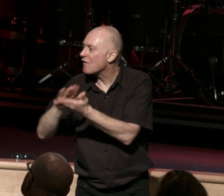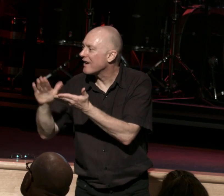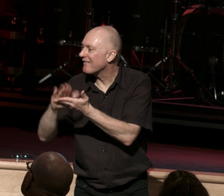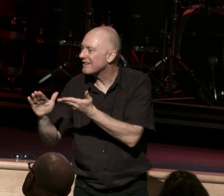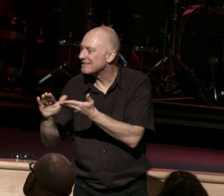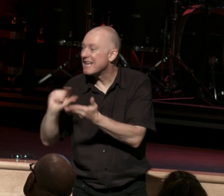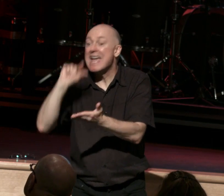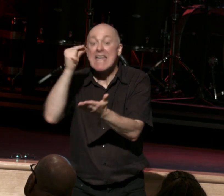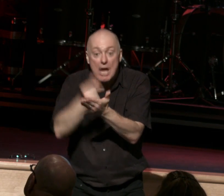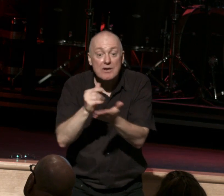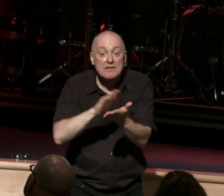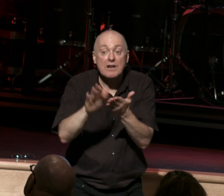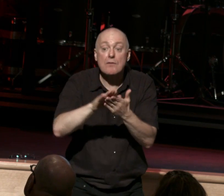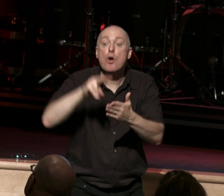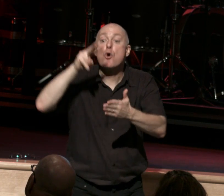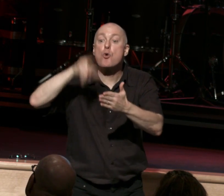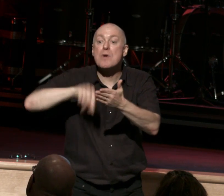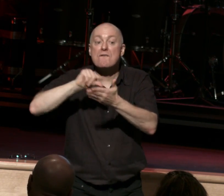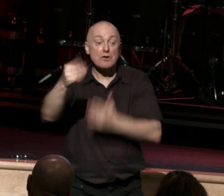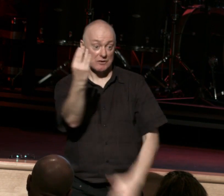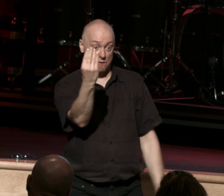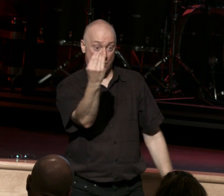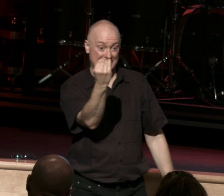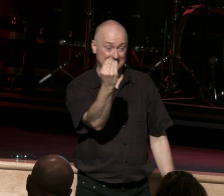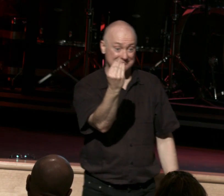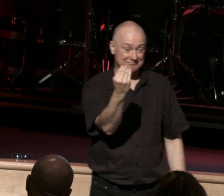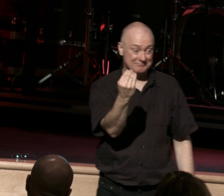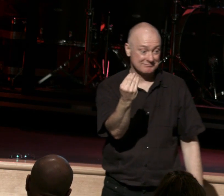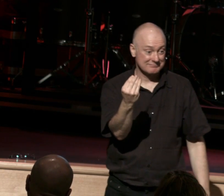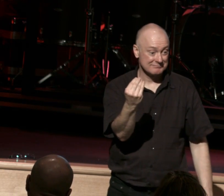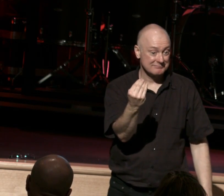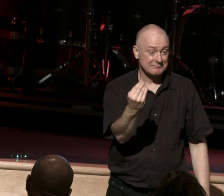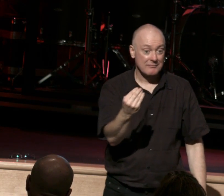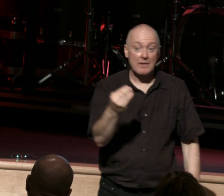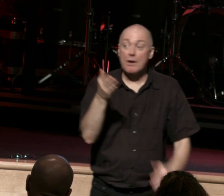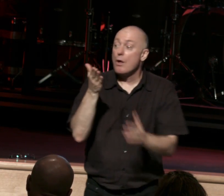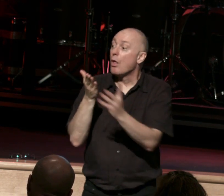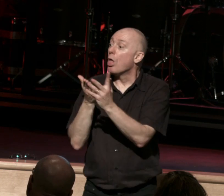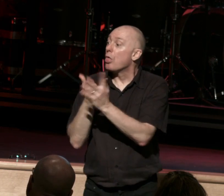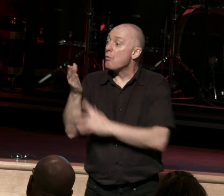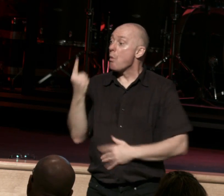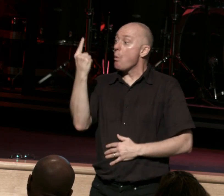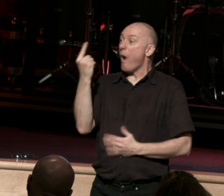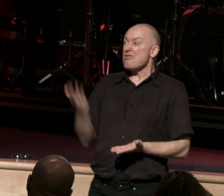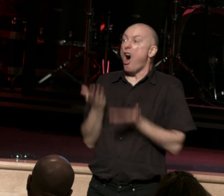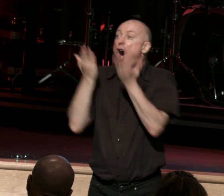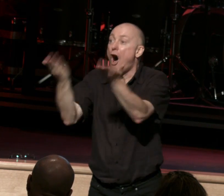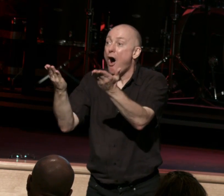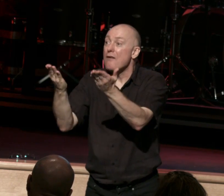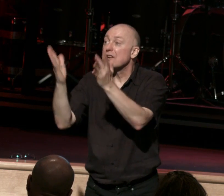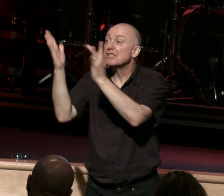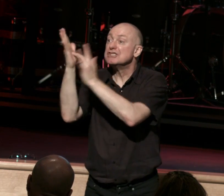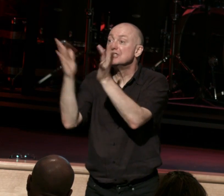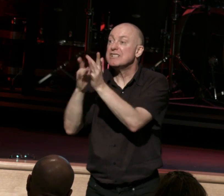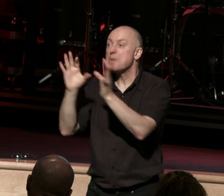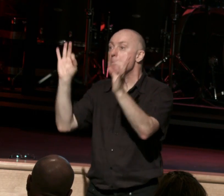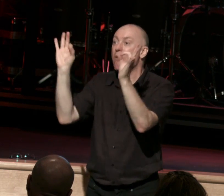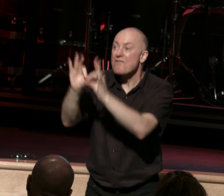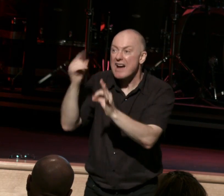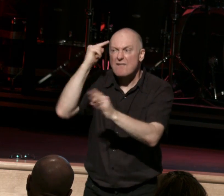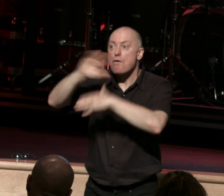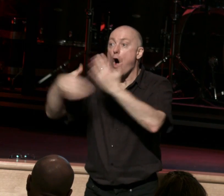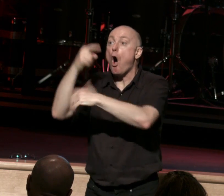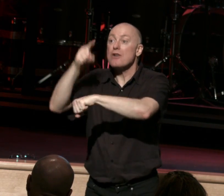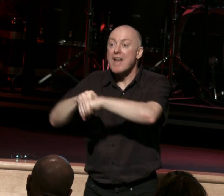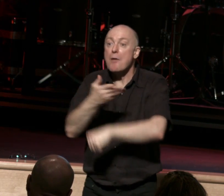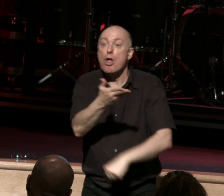guarantees forgiveness. It guarantees forgiveness. Look at verse 14 now. For by a single offering, he has